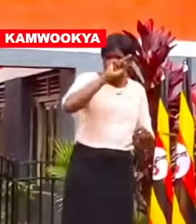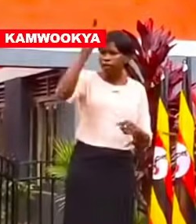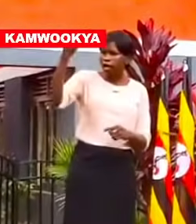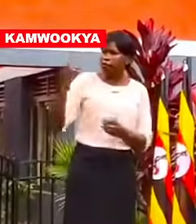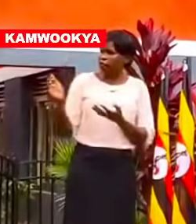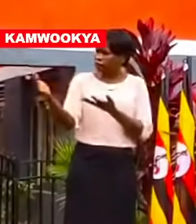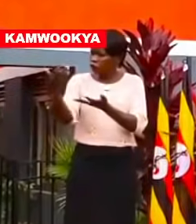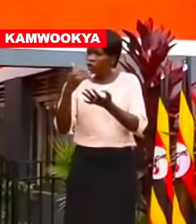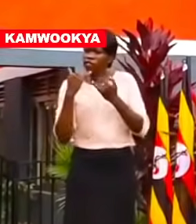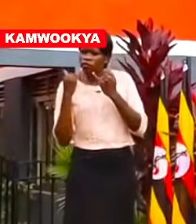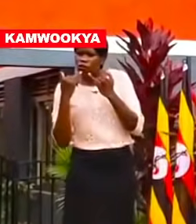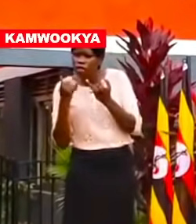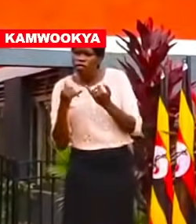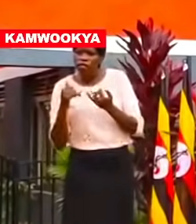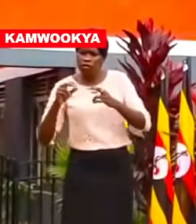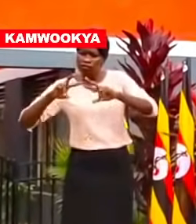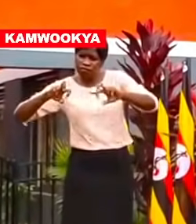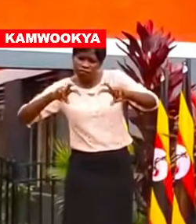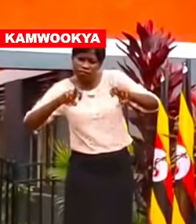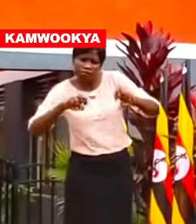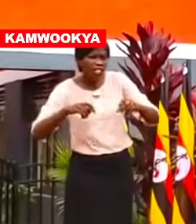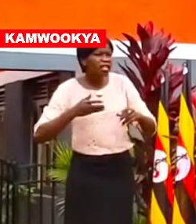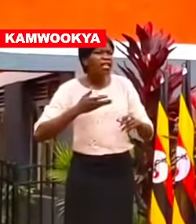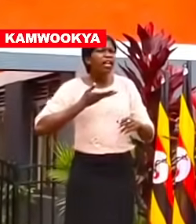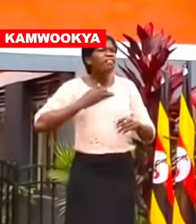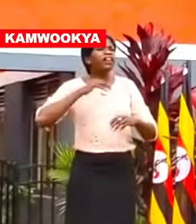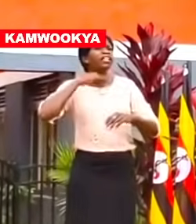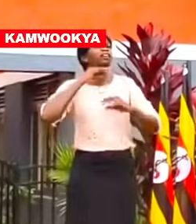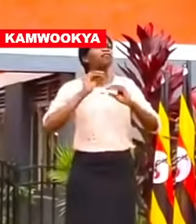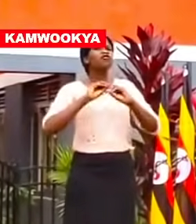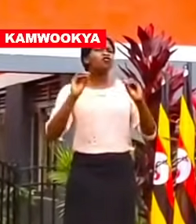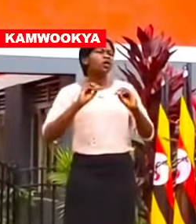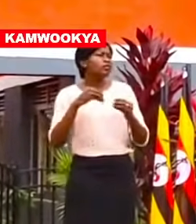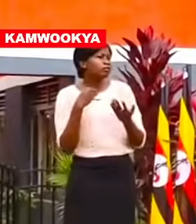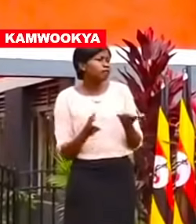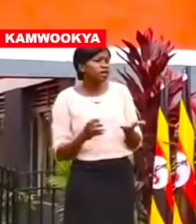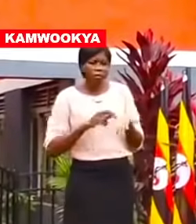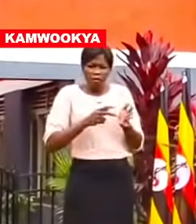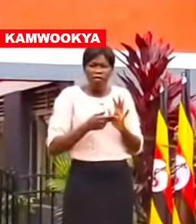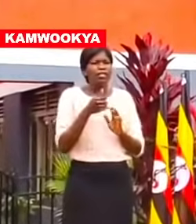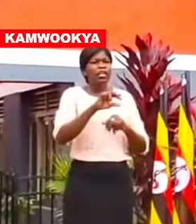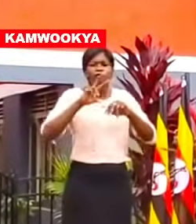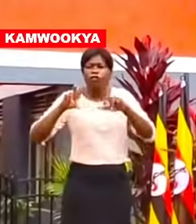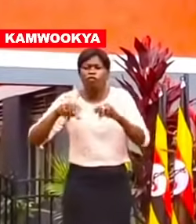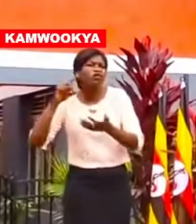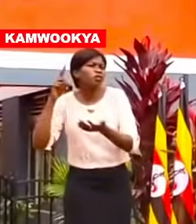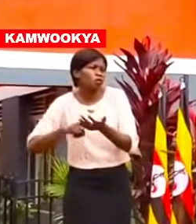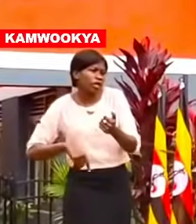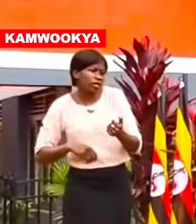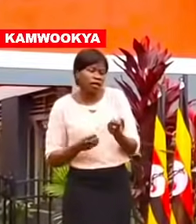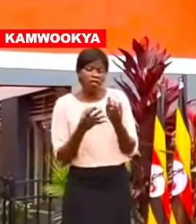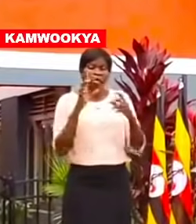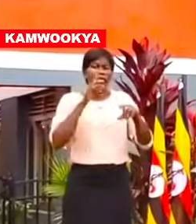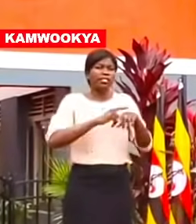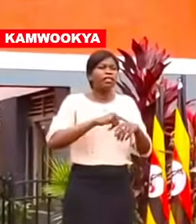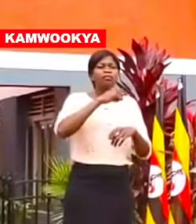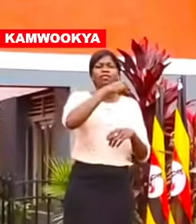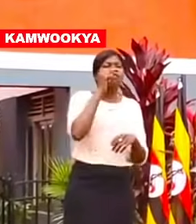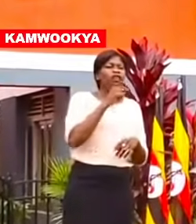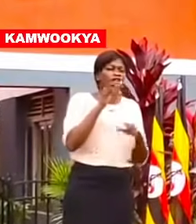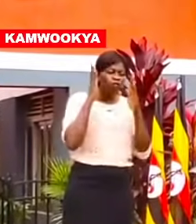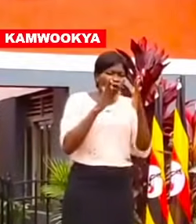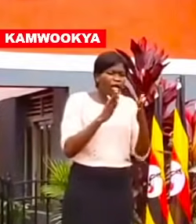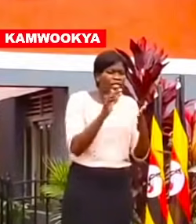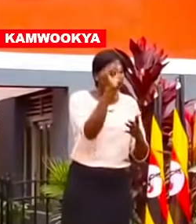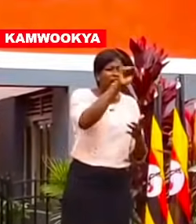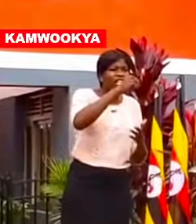do investigations, are not adequately trained. So this is important too. Some Museveni many times will focus on SFC, take